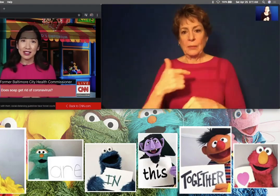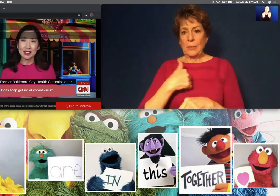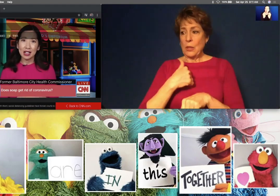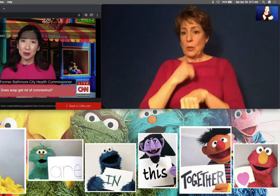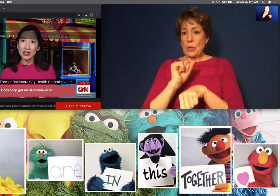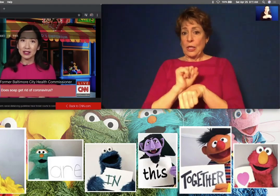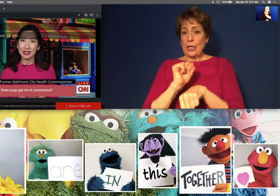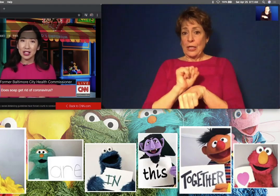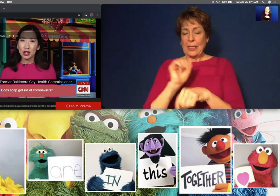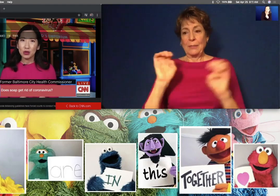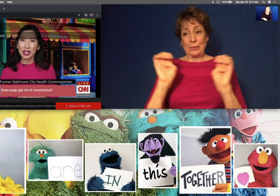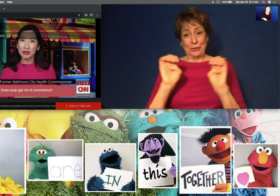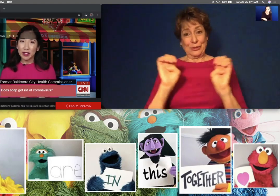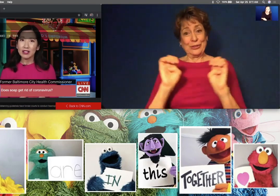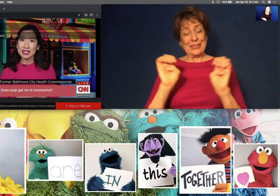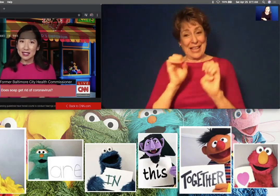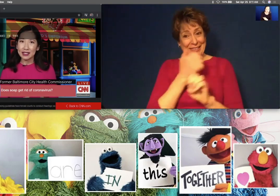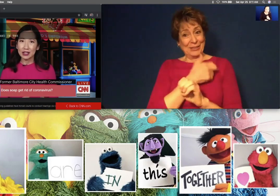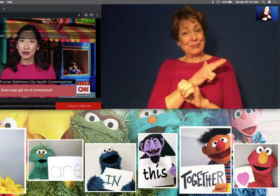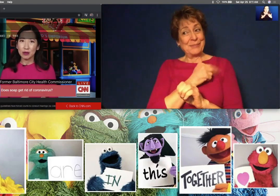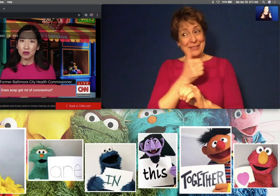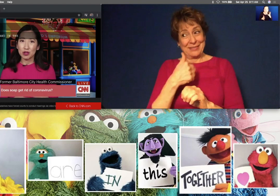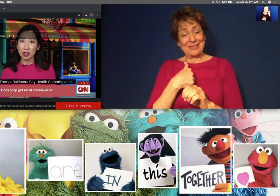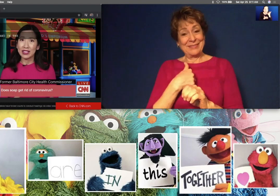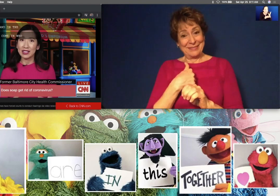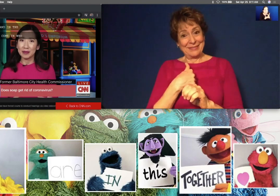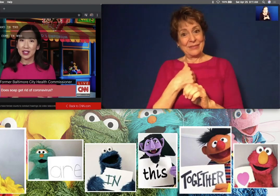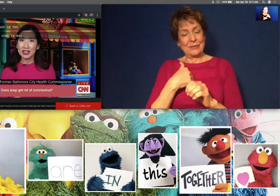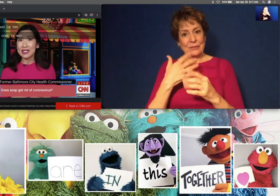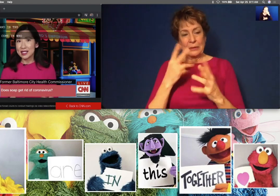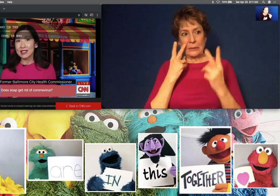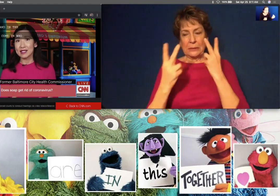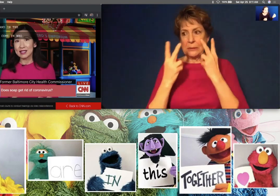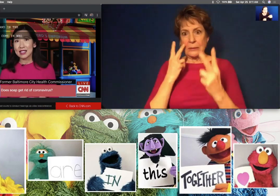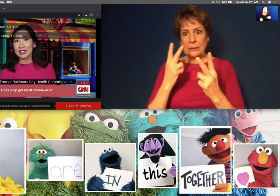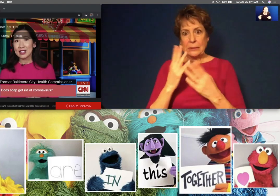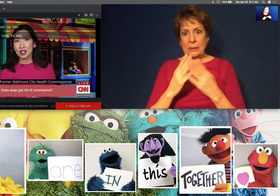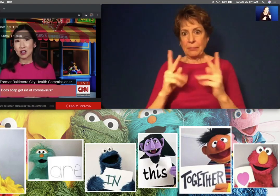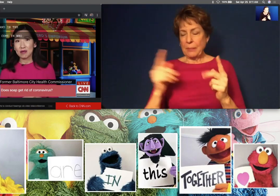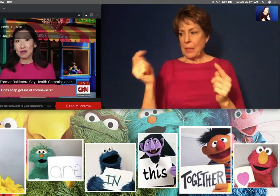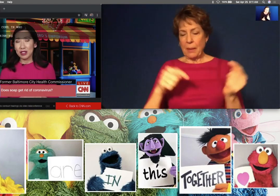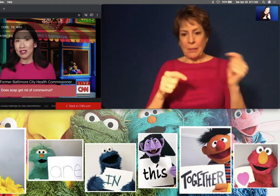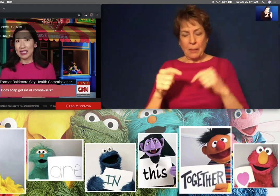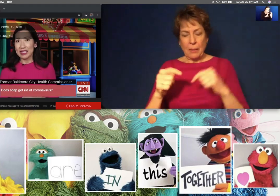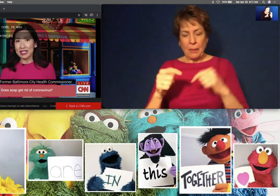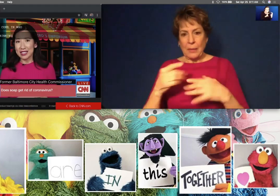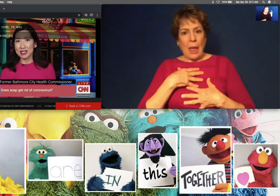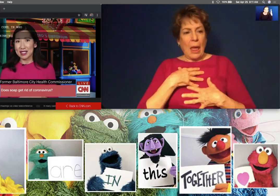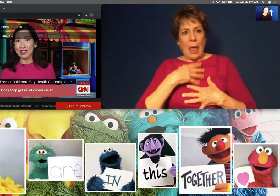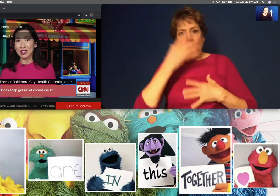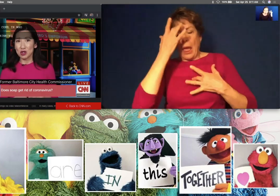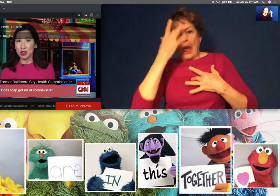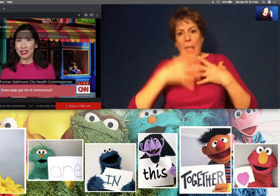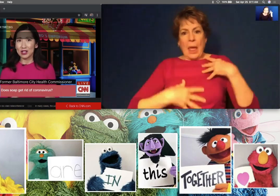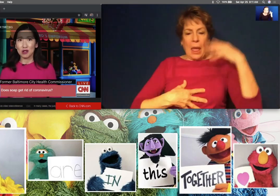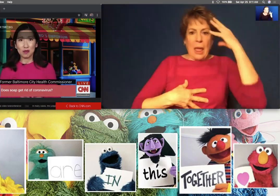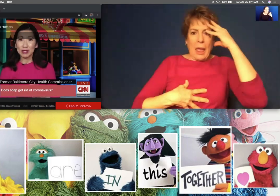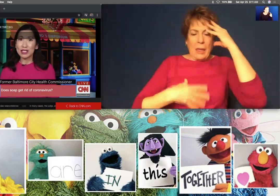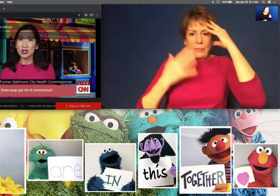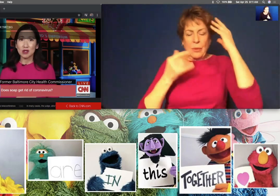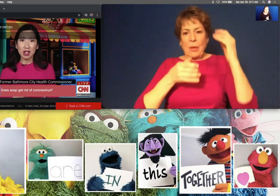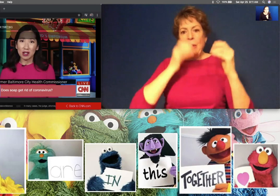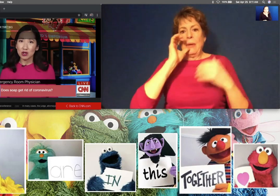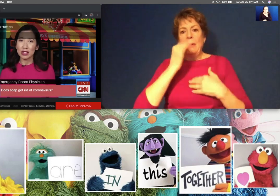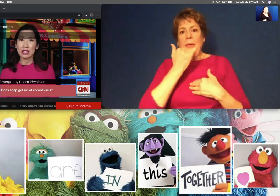an ER doctor, and in the ER, I've seen kids come in who get very sick from drinking these